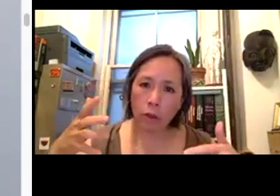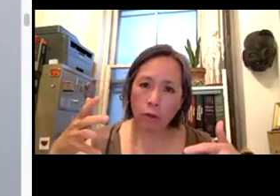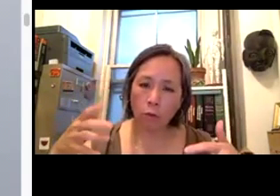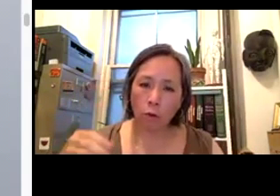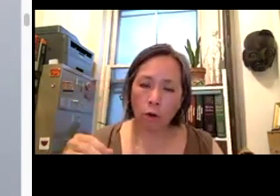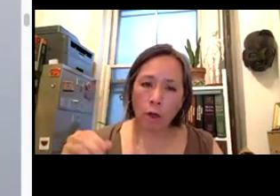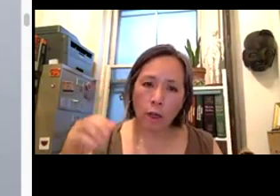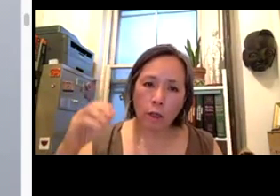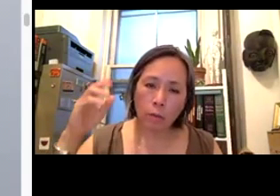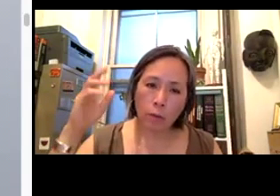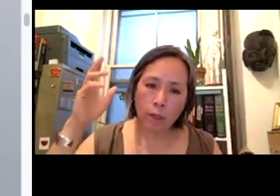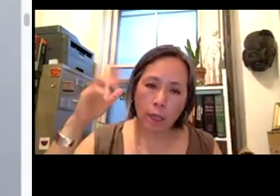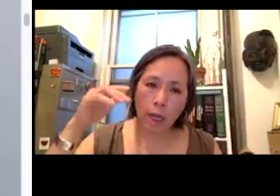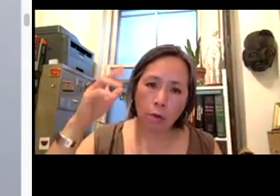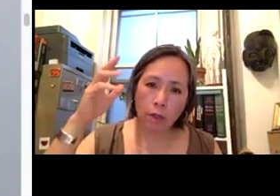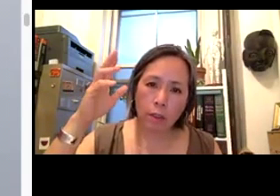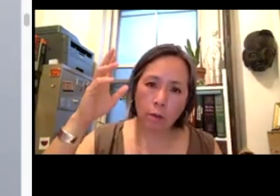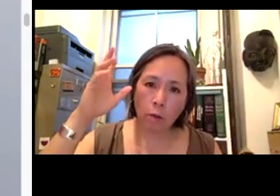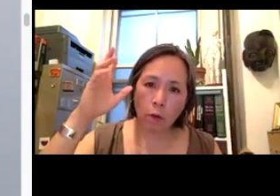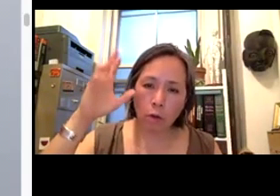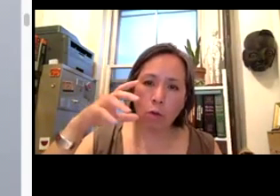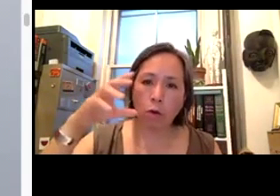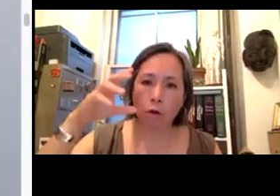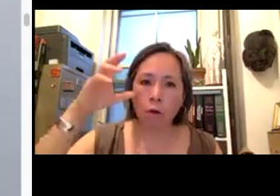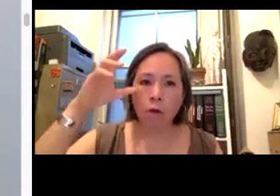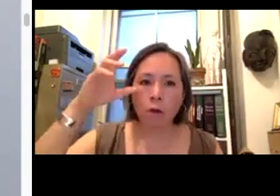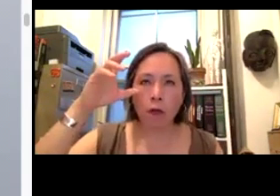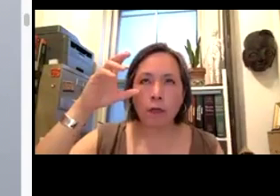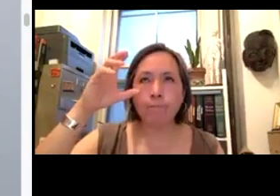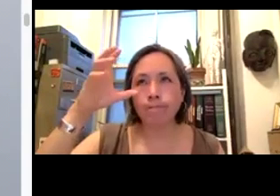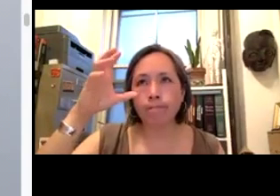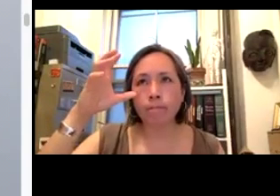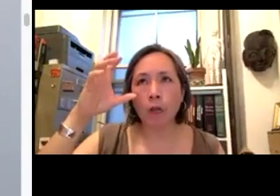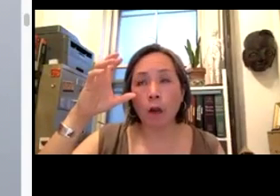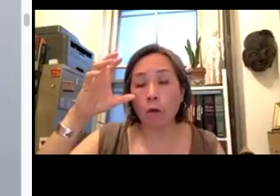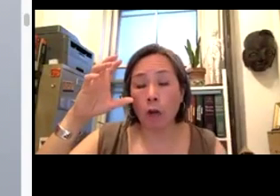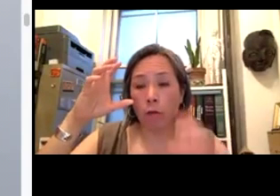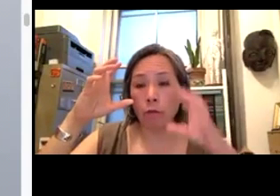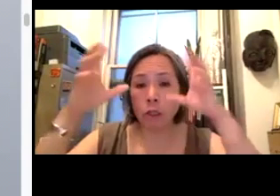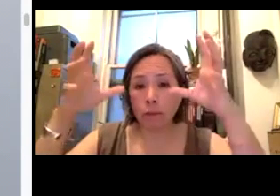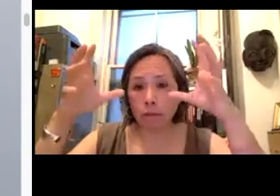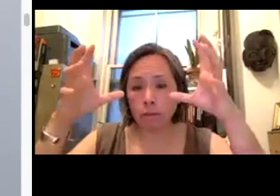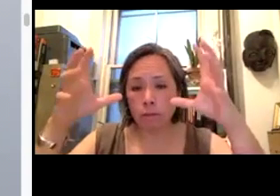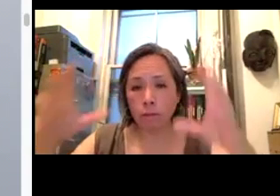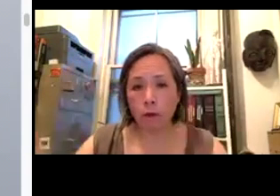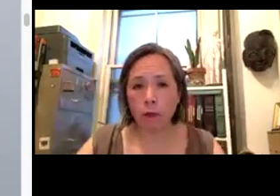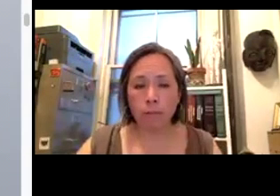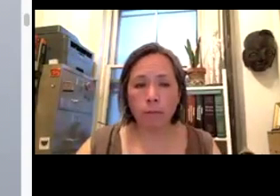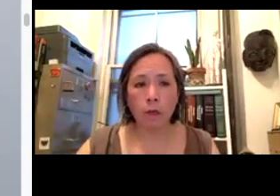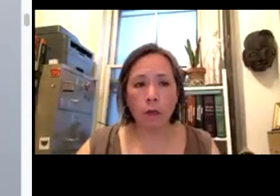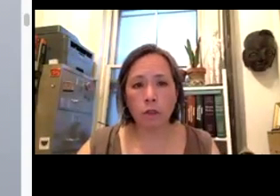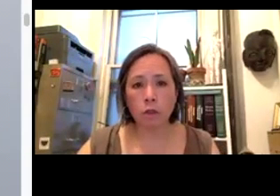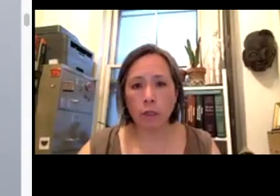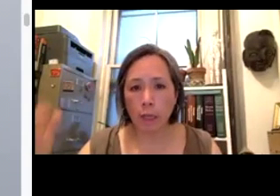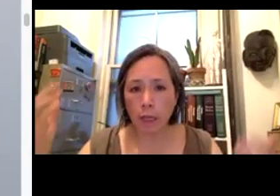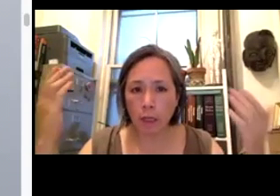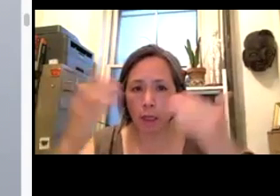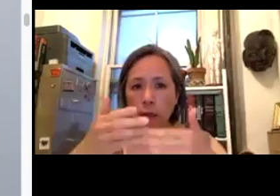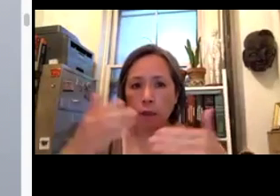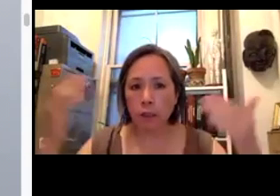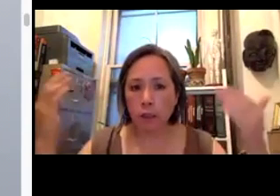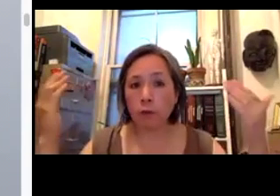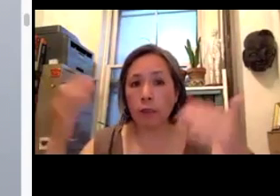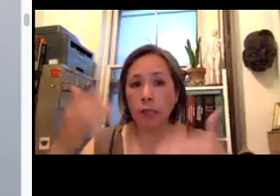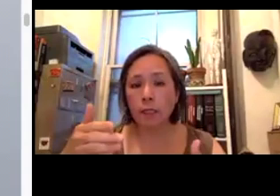what we're looking for, and it depends how it is that we want to order our vision, right? So we